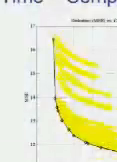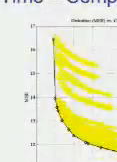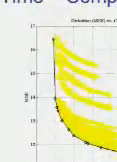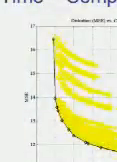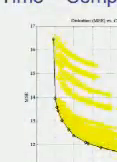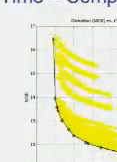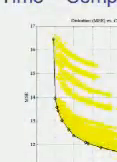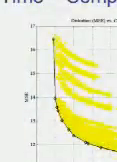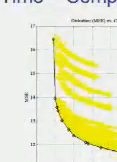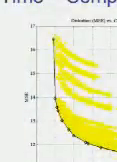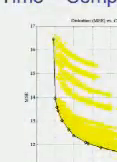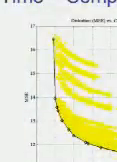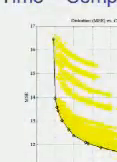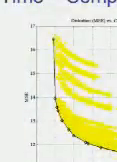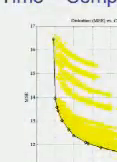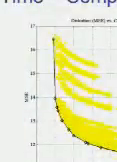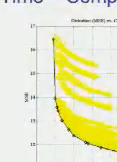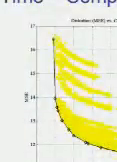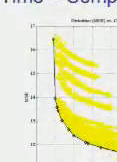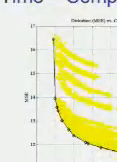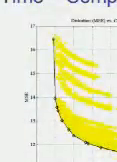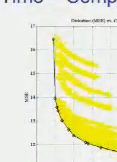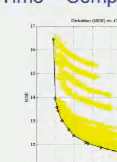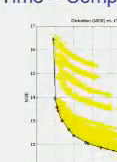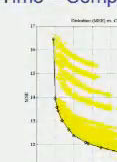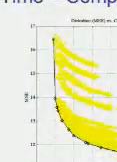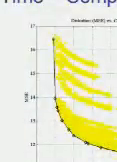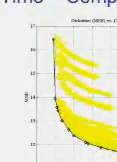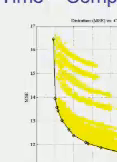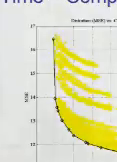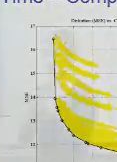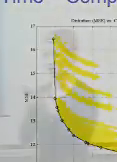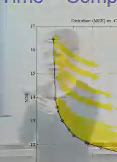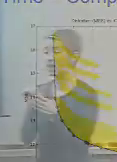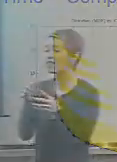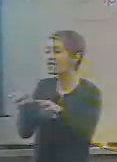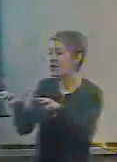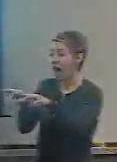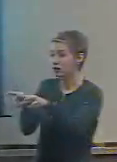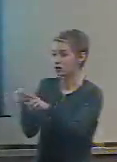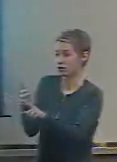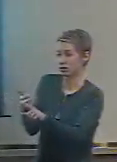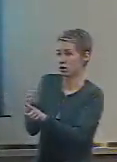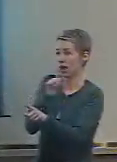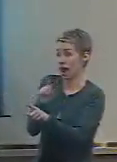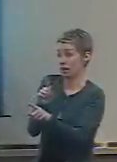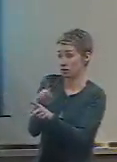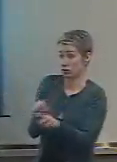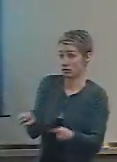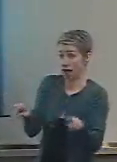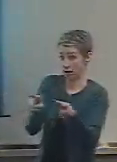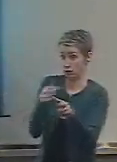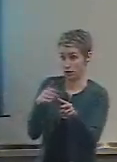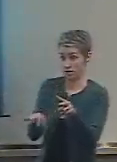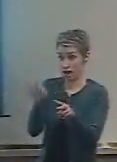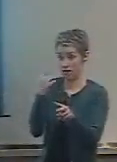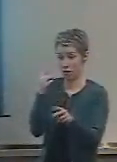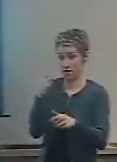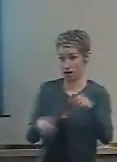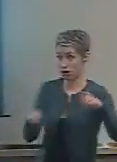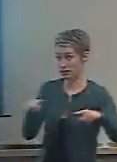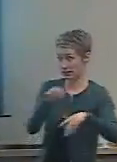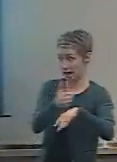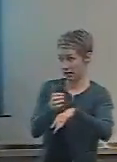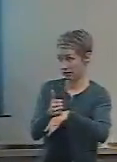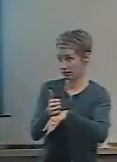up. So here's a picture, again, of this. And so these values are actually real values that we found for the various settings. All